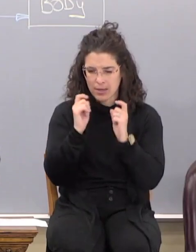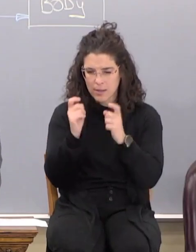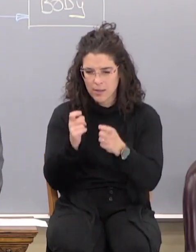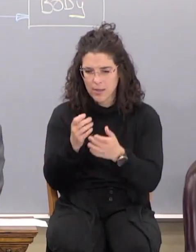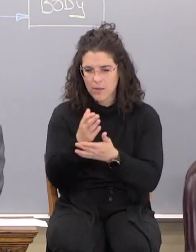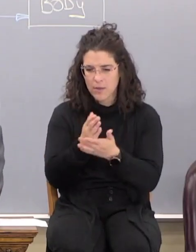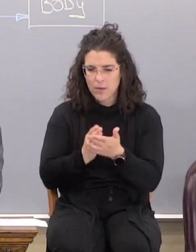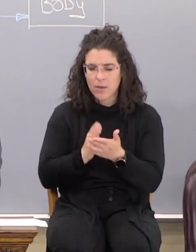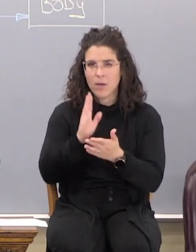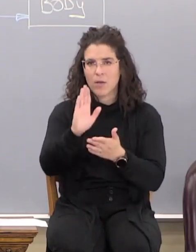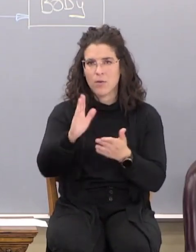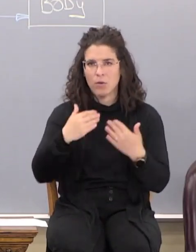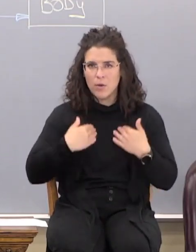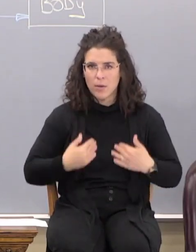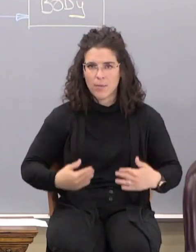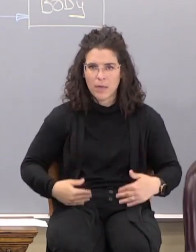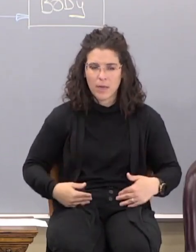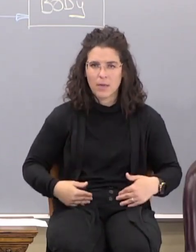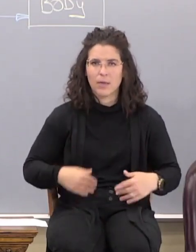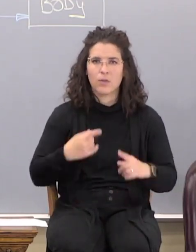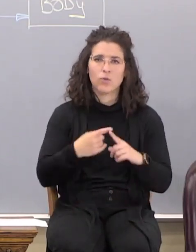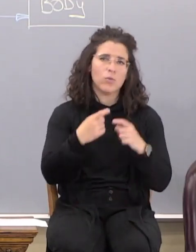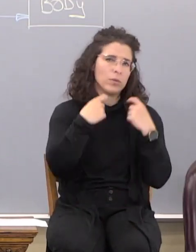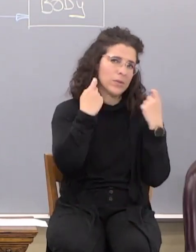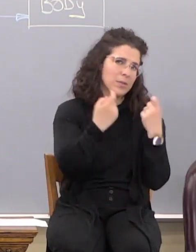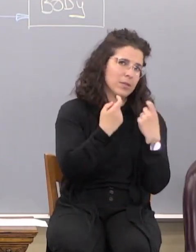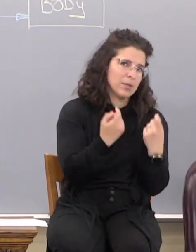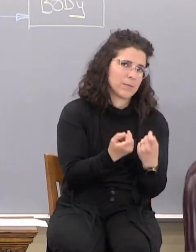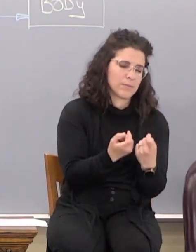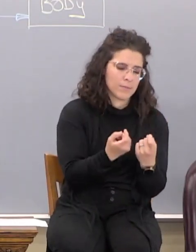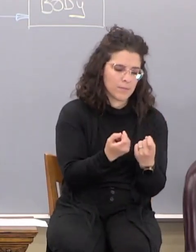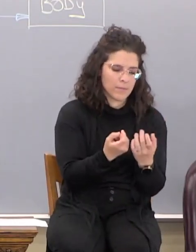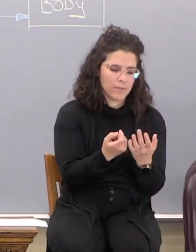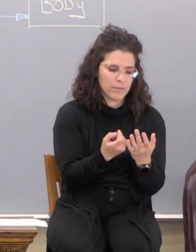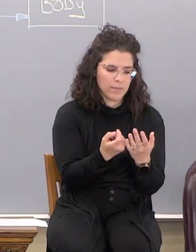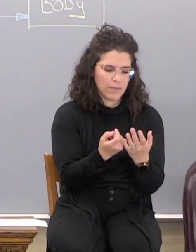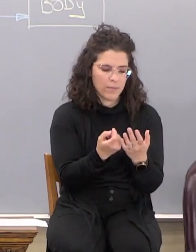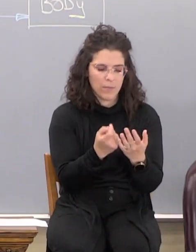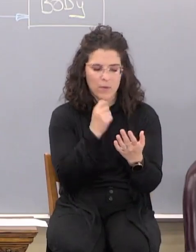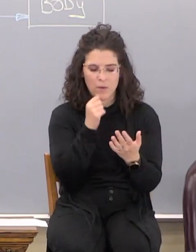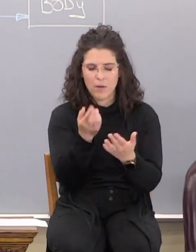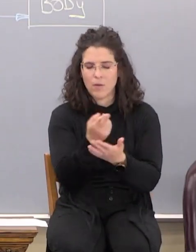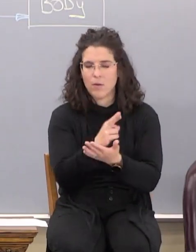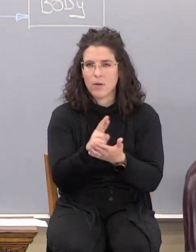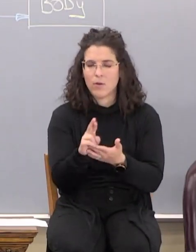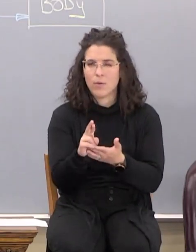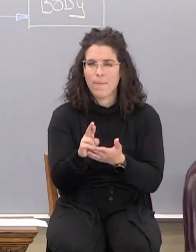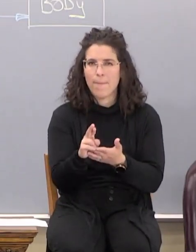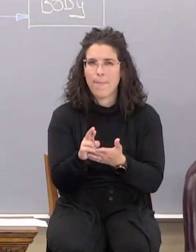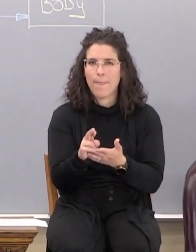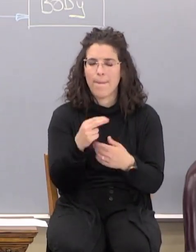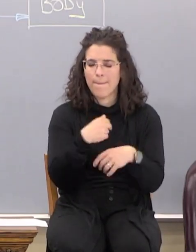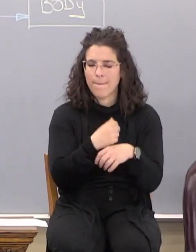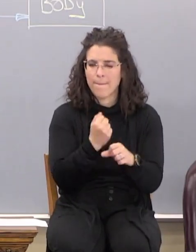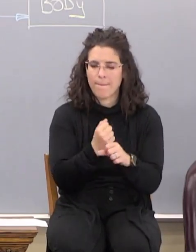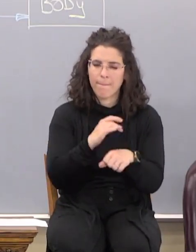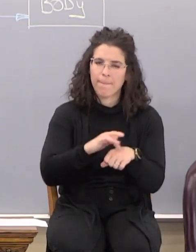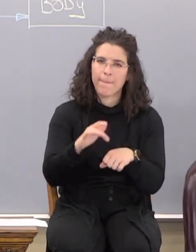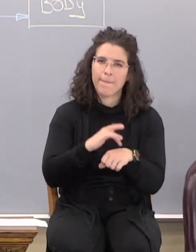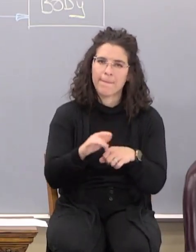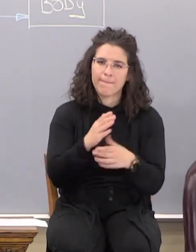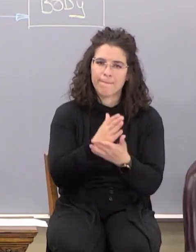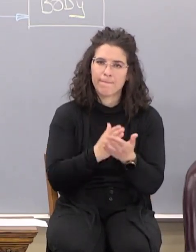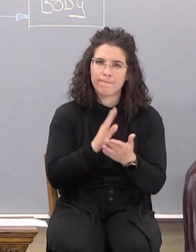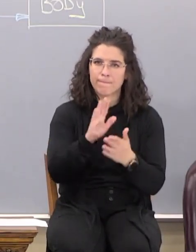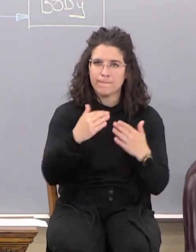the parts of your body to sin, to unrighteousness. You don't make available the parts of